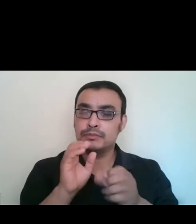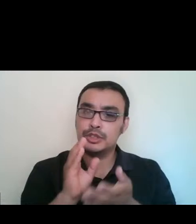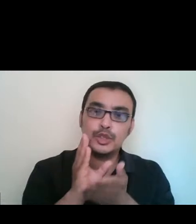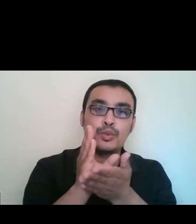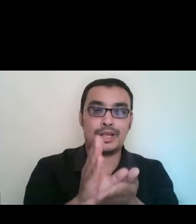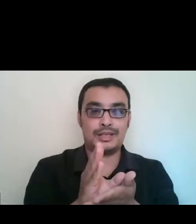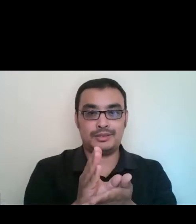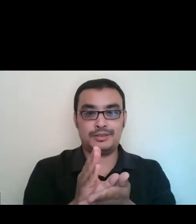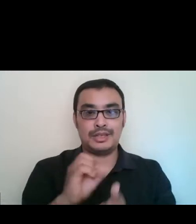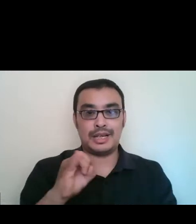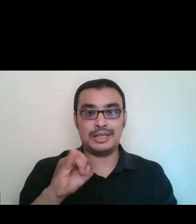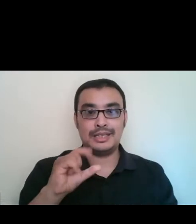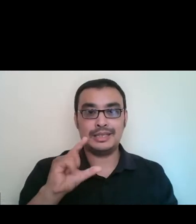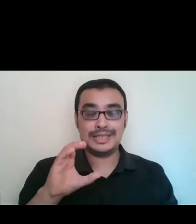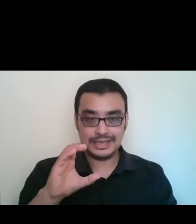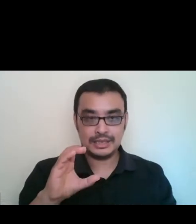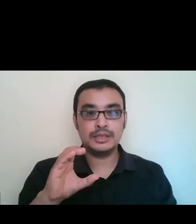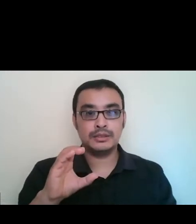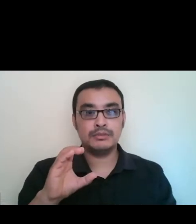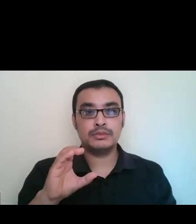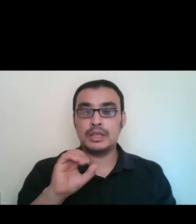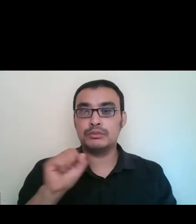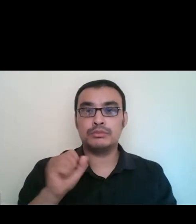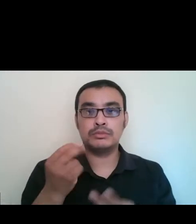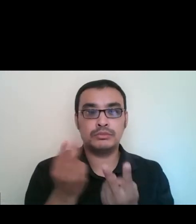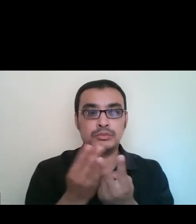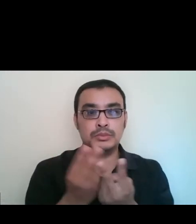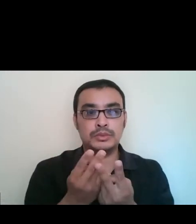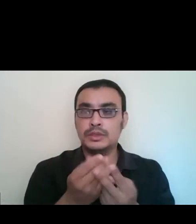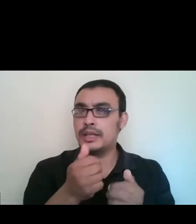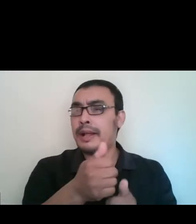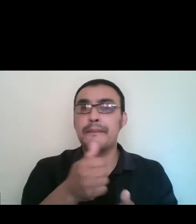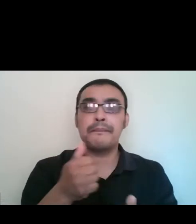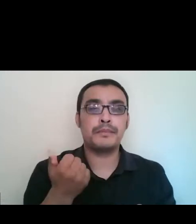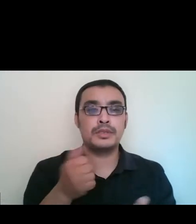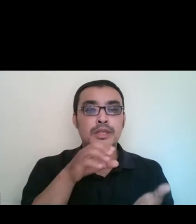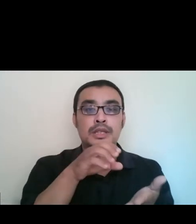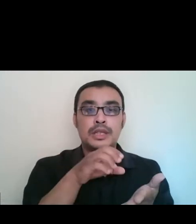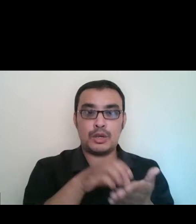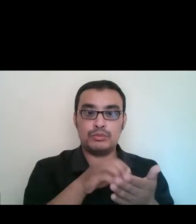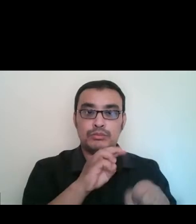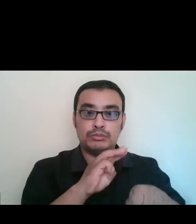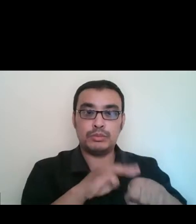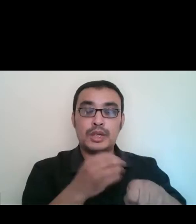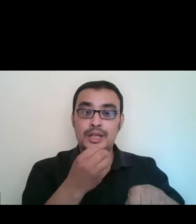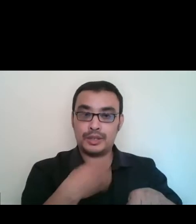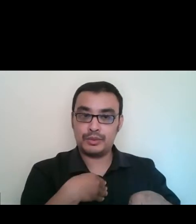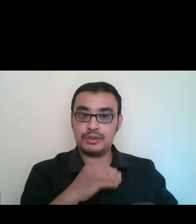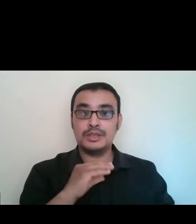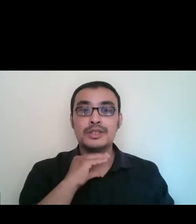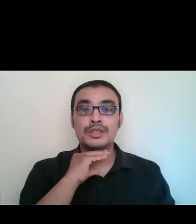of ILC in creating a wonderful space where young